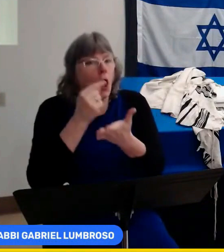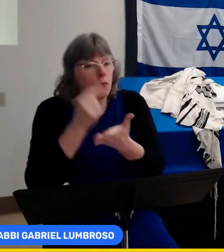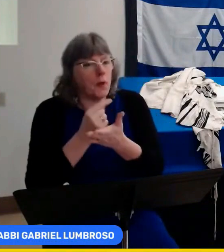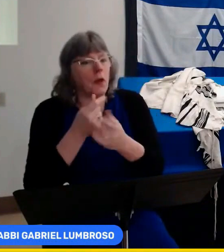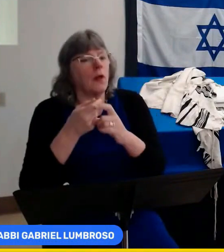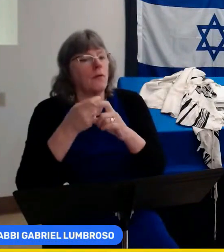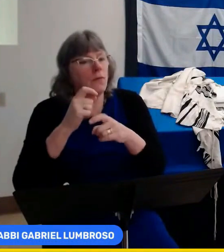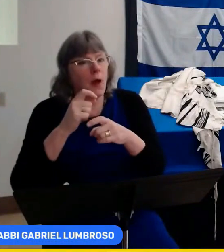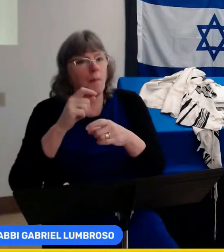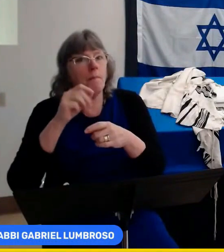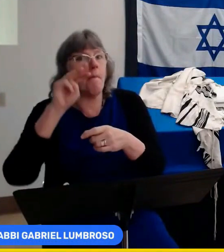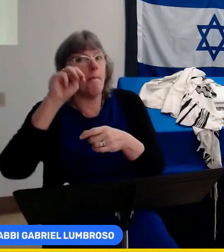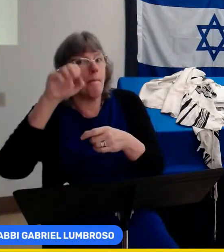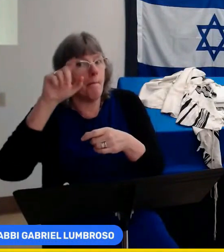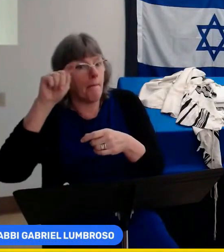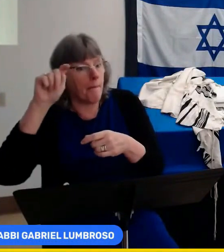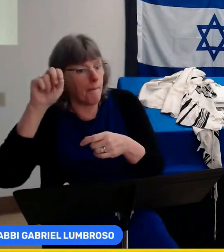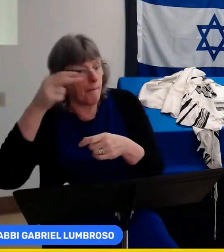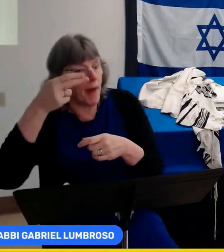to Moses.